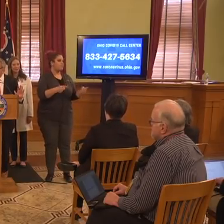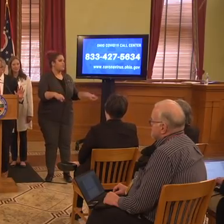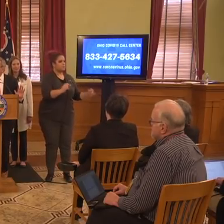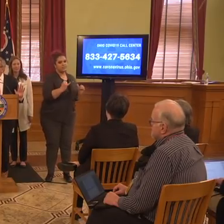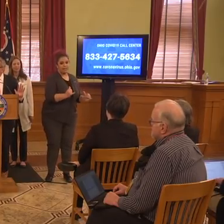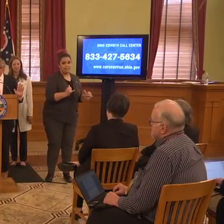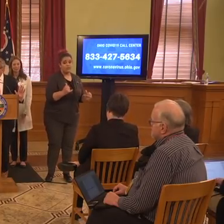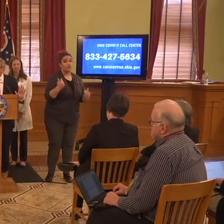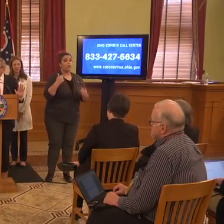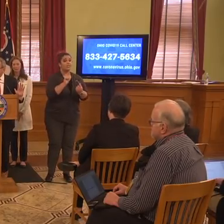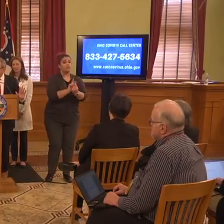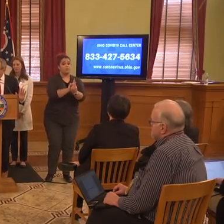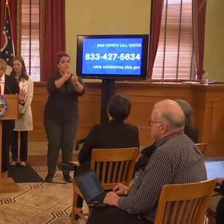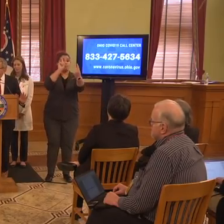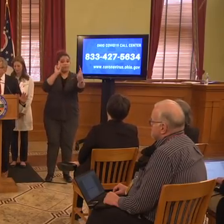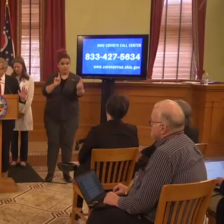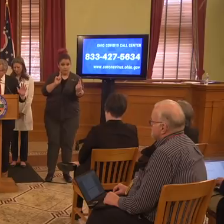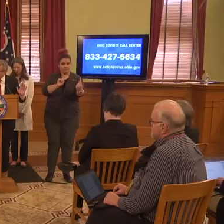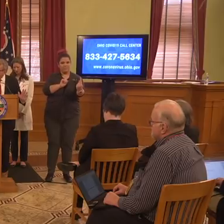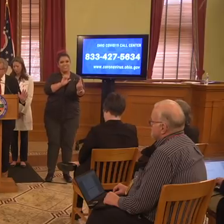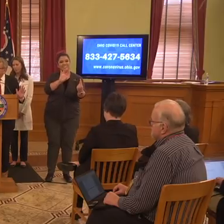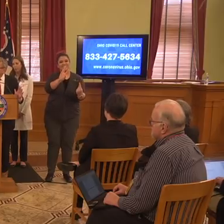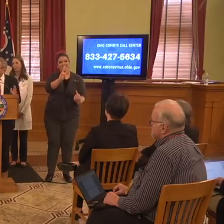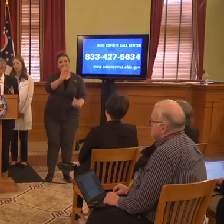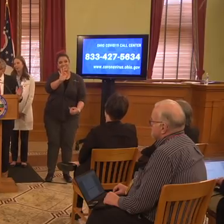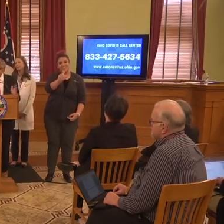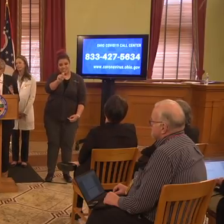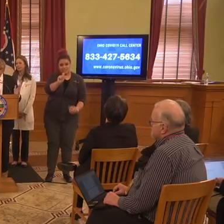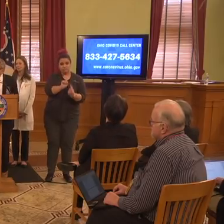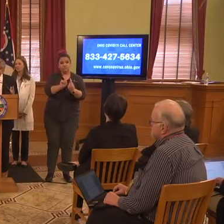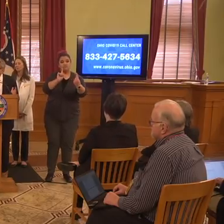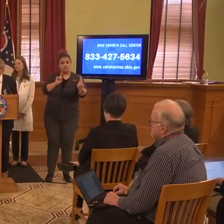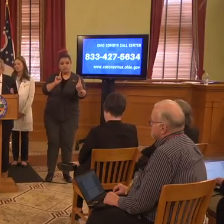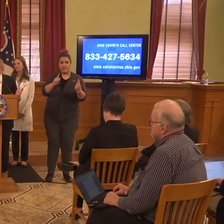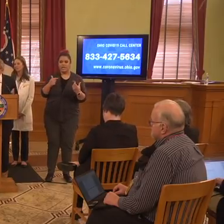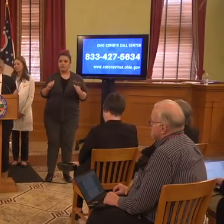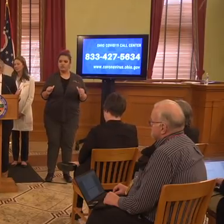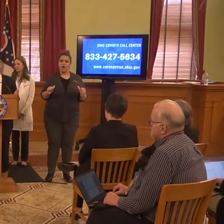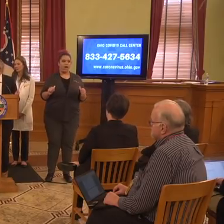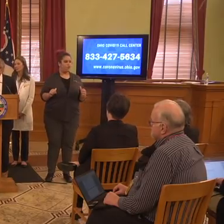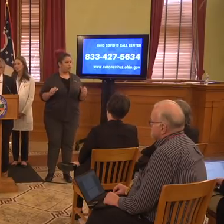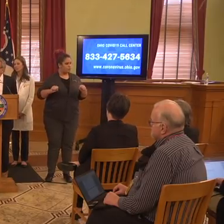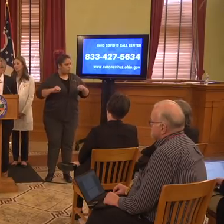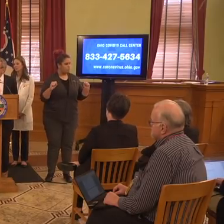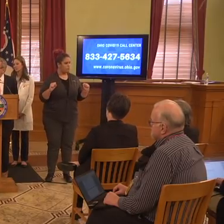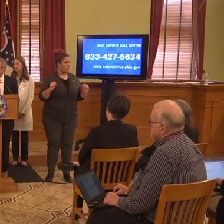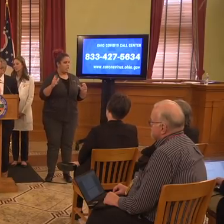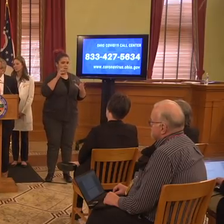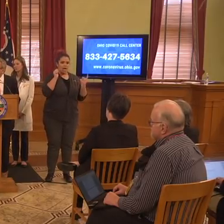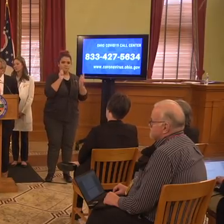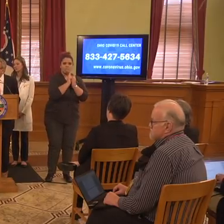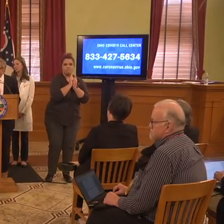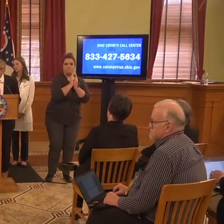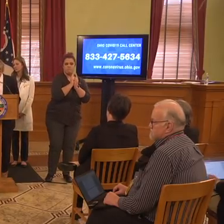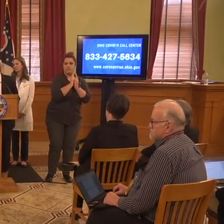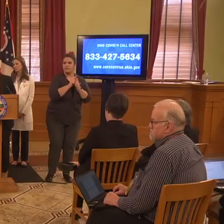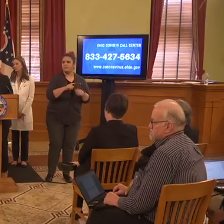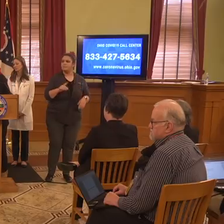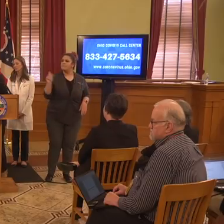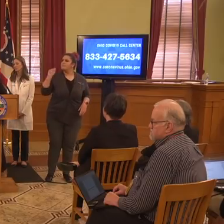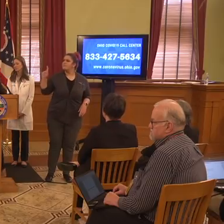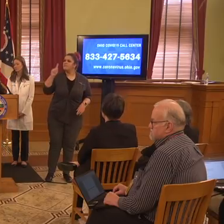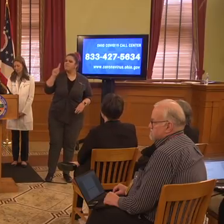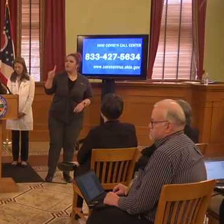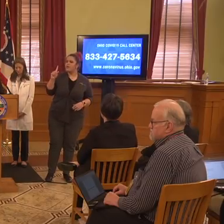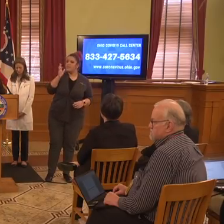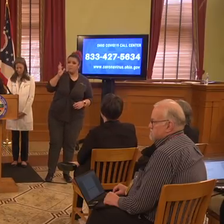off and 6 feet and try to stay as much distance as we can from people. For the parents who are hearing